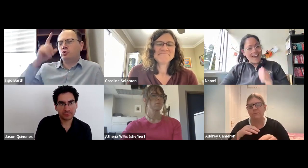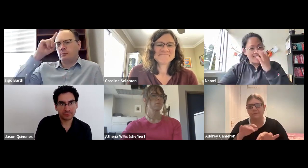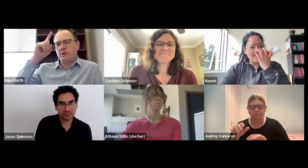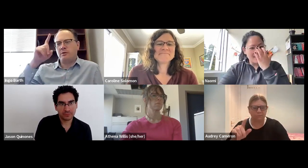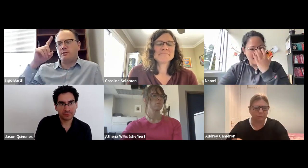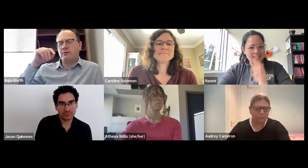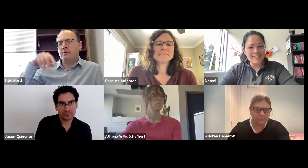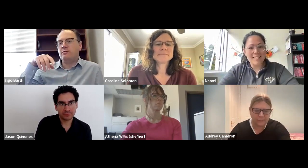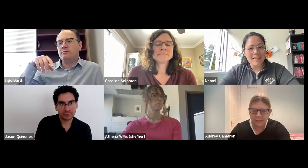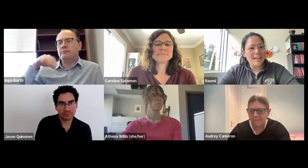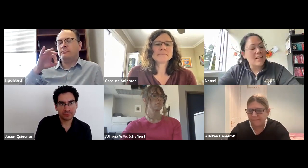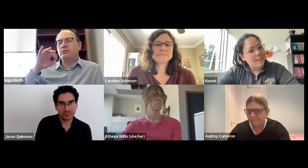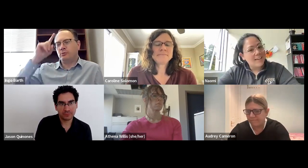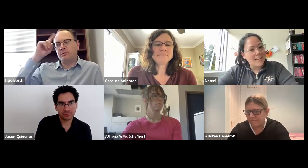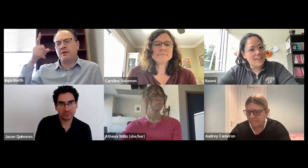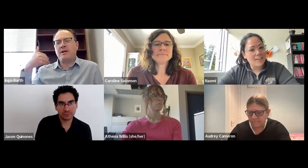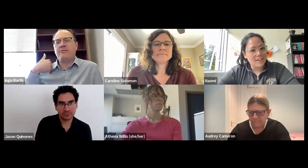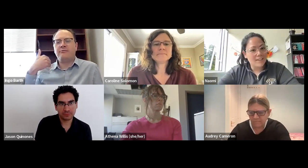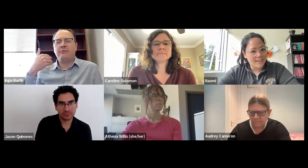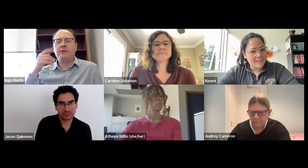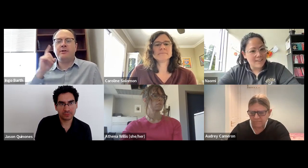introduce us. Yeah, I'll do that.